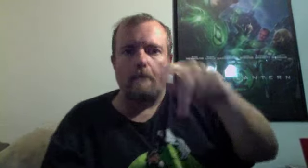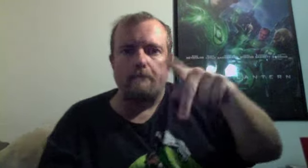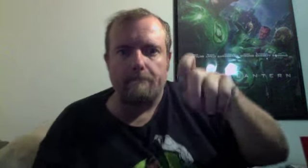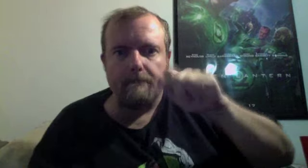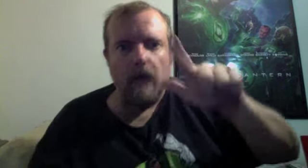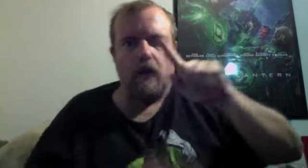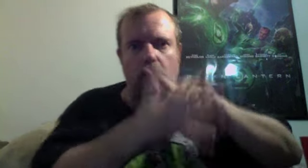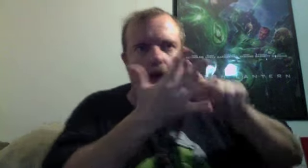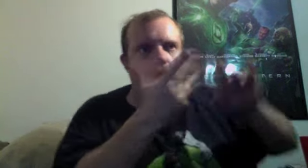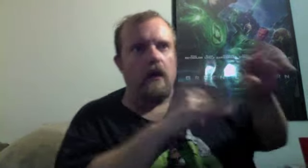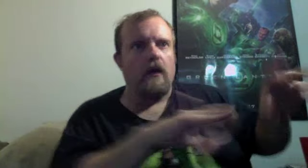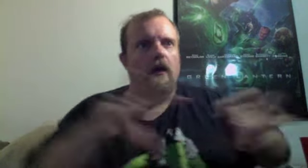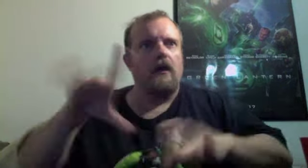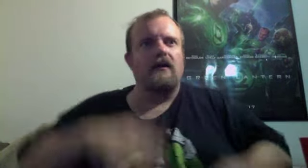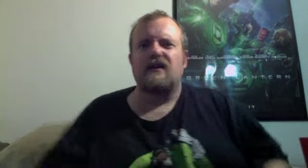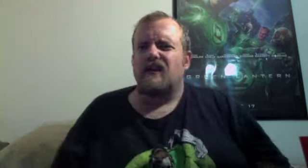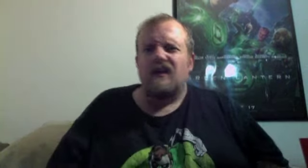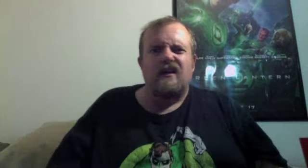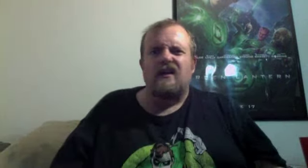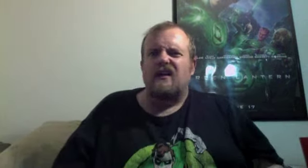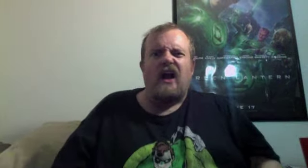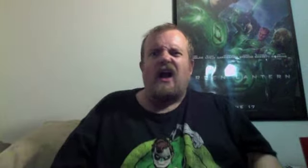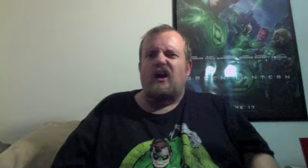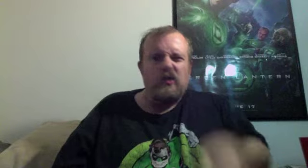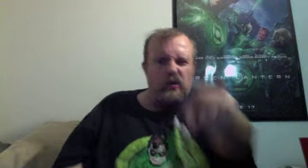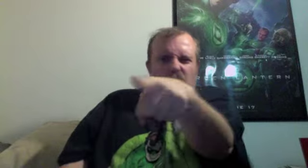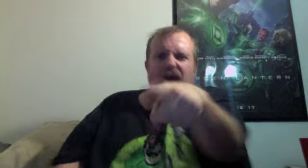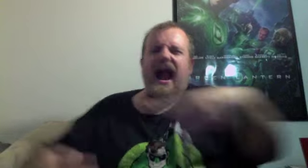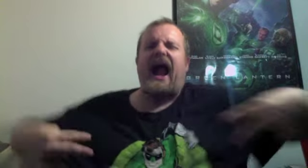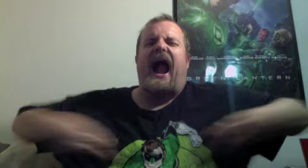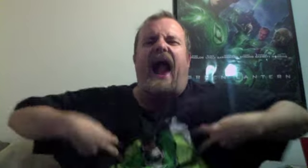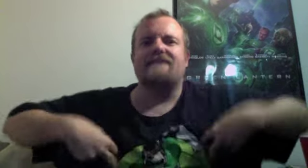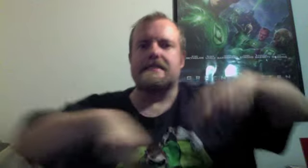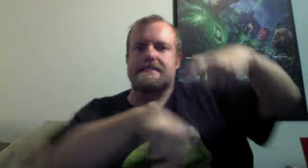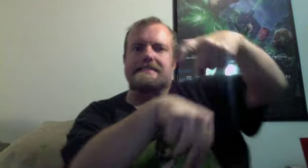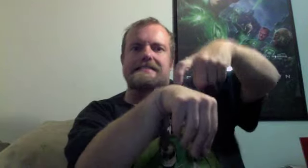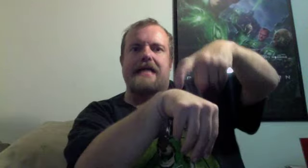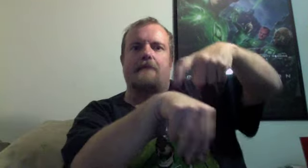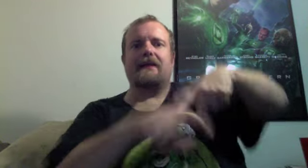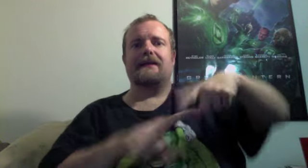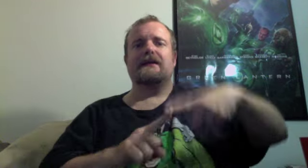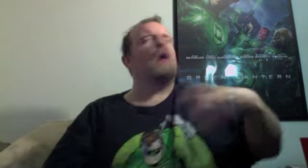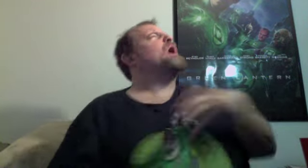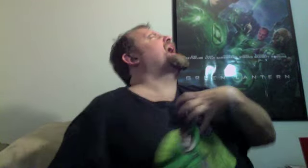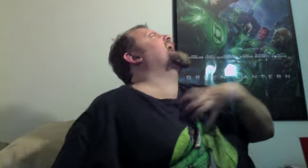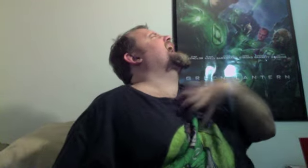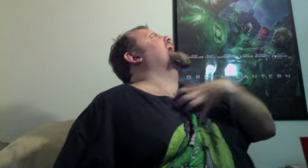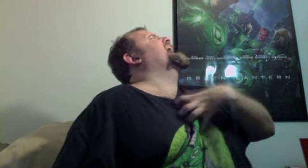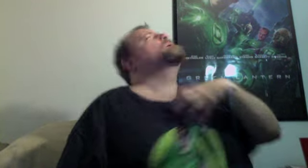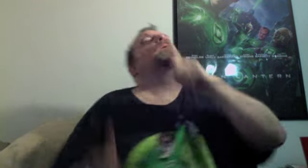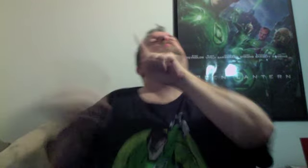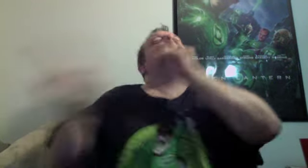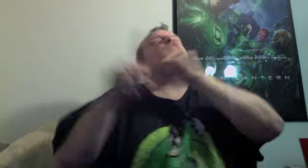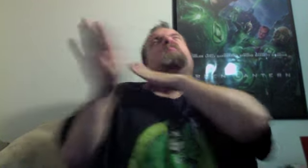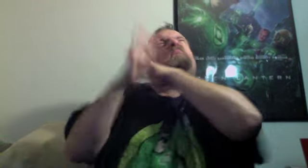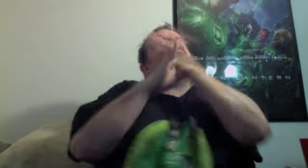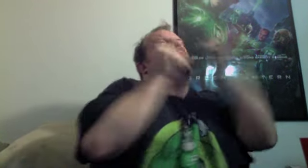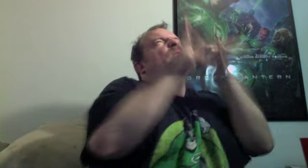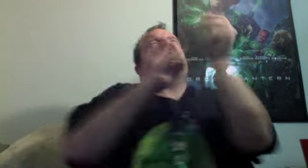screen. Dragon technology is all around you, allowing people to use their voice to command their mobile phones, TVs, and cars. And it can bring